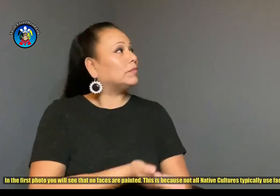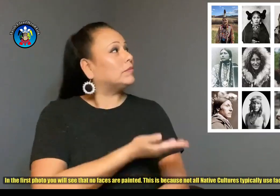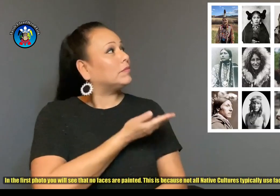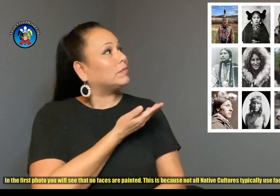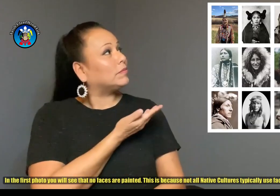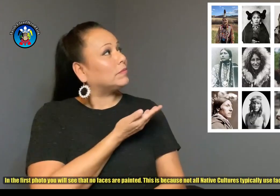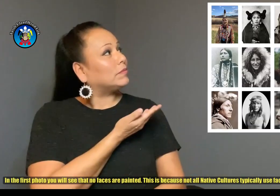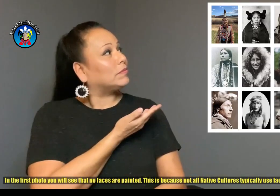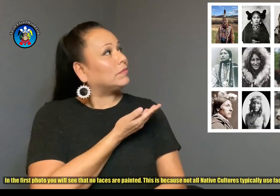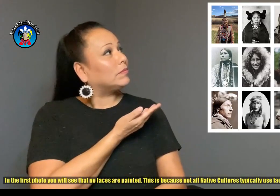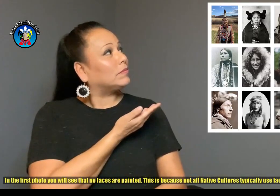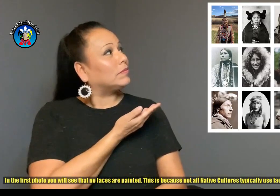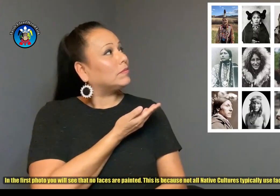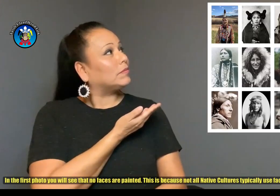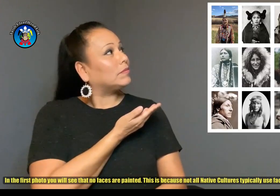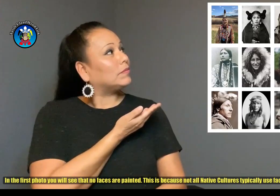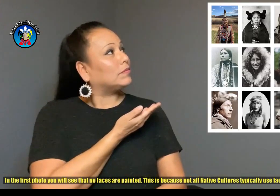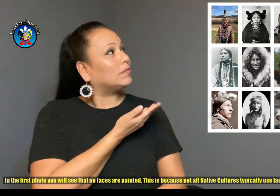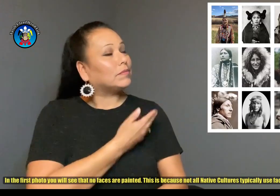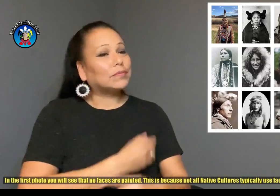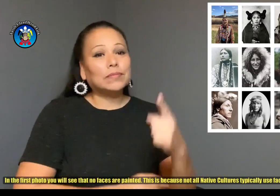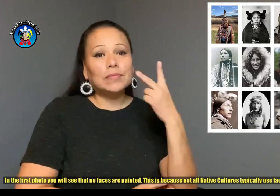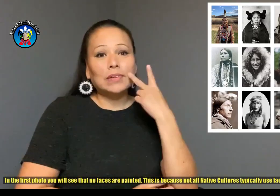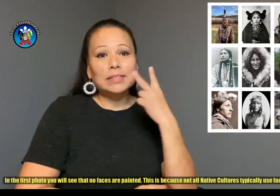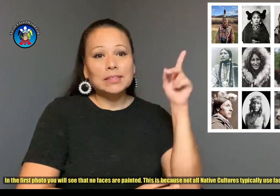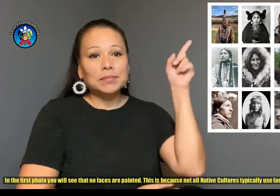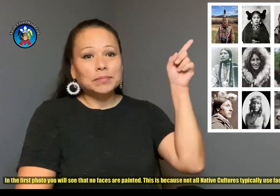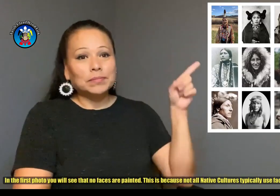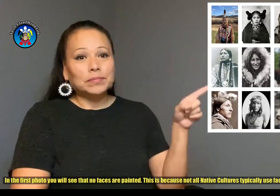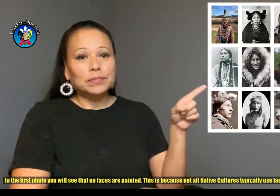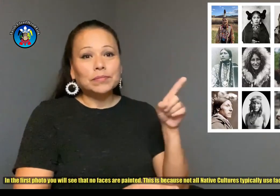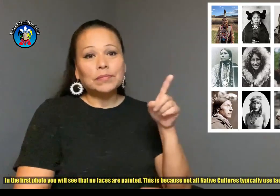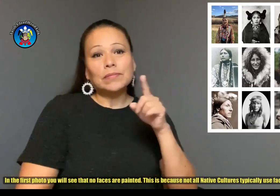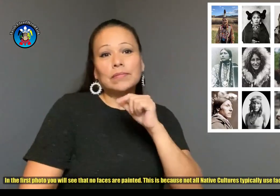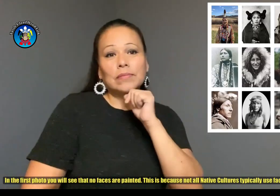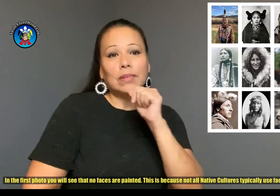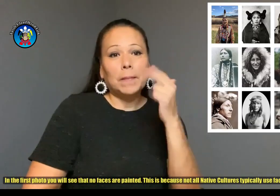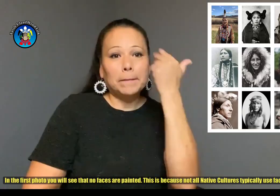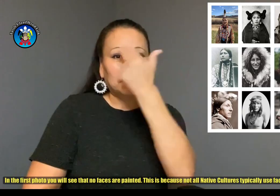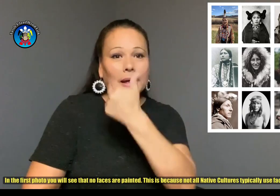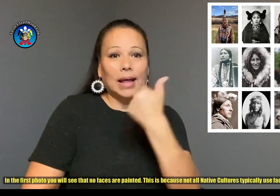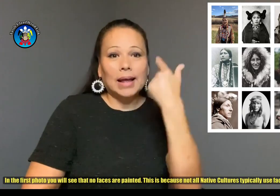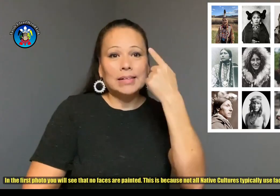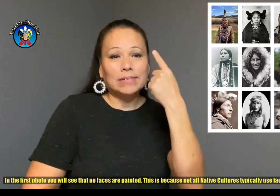This is our first photo. Here you'll see that there are no faces painted.